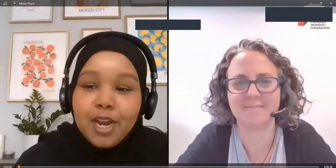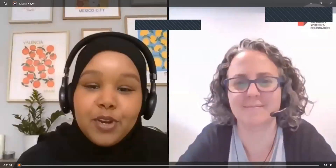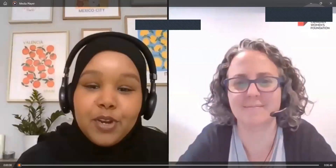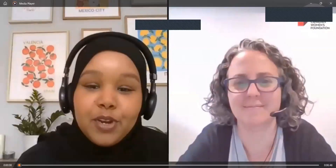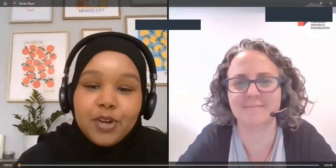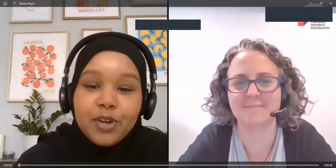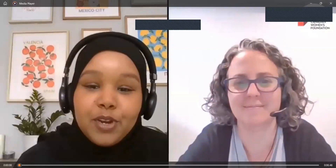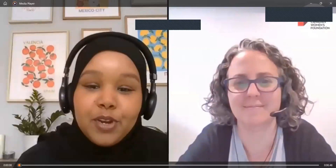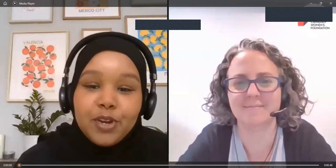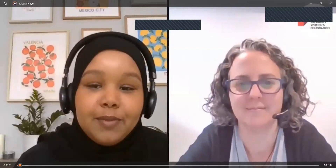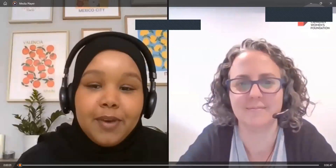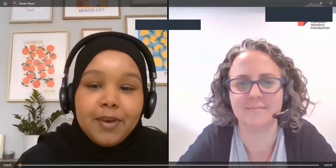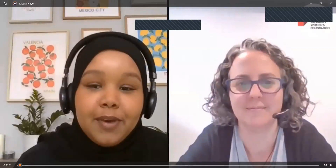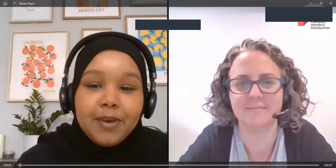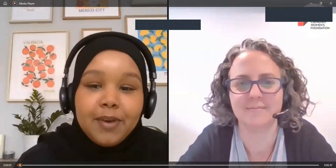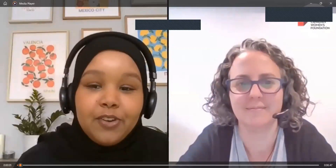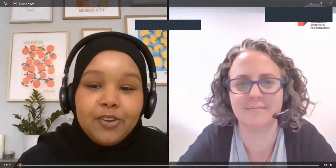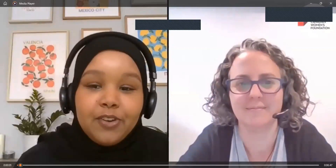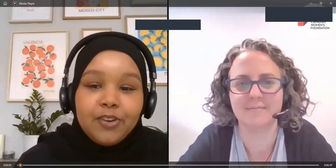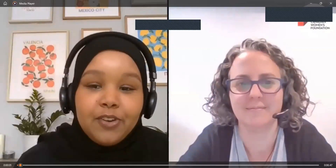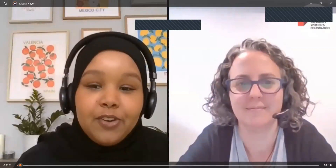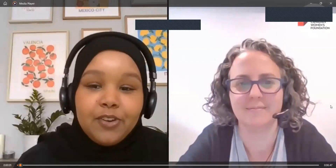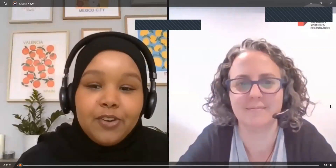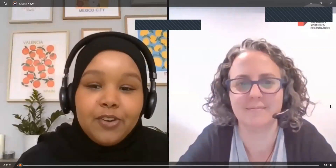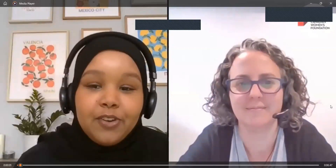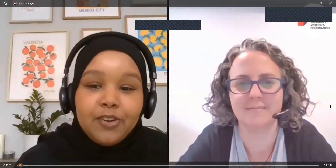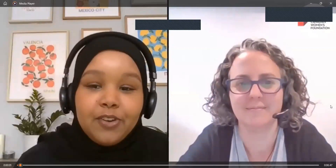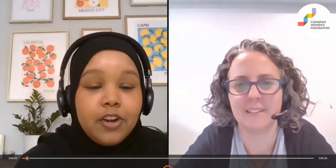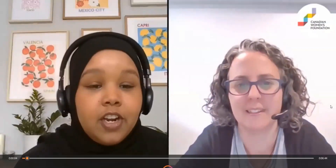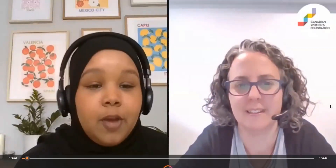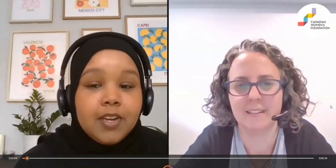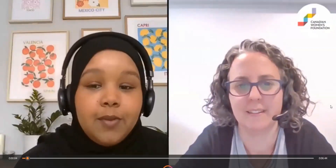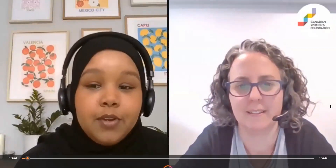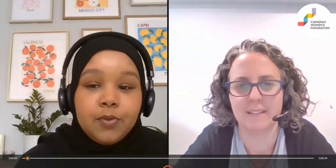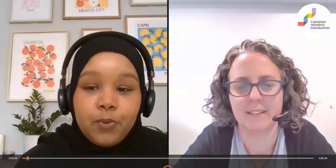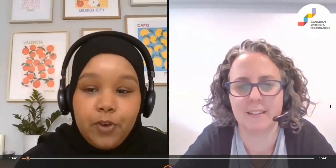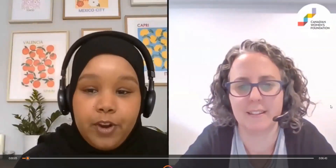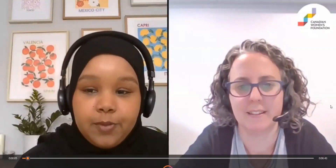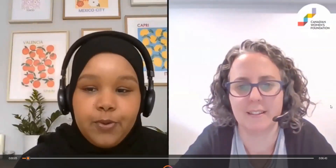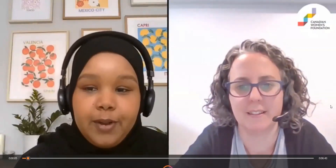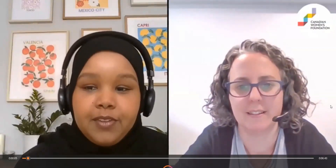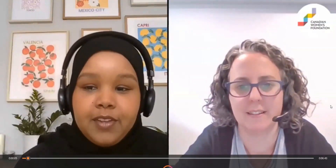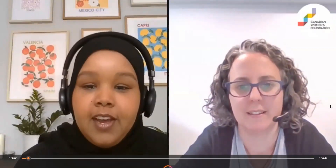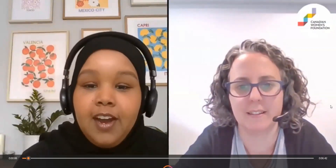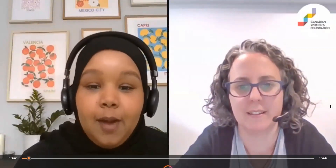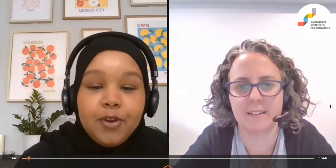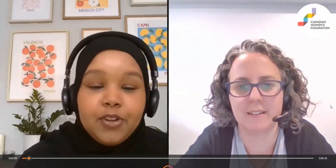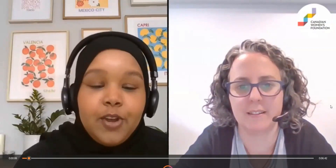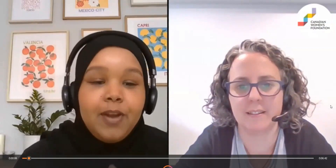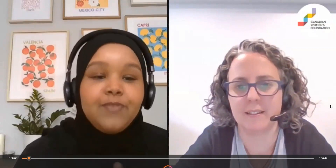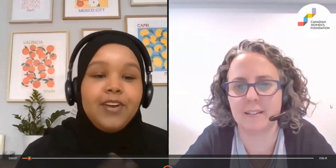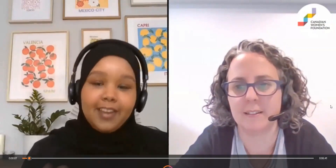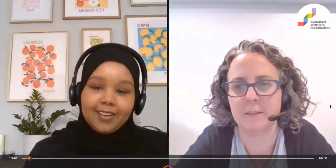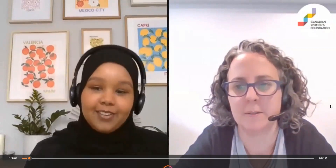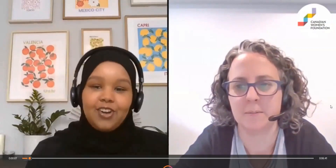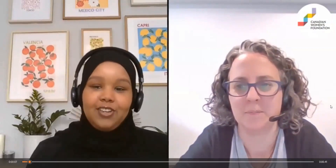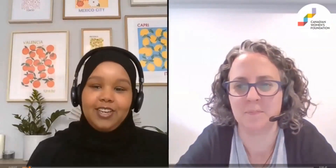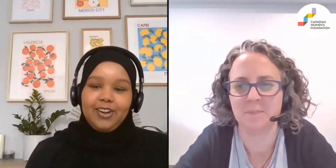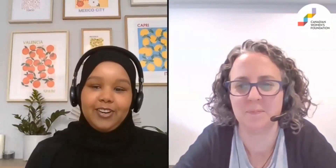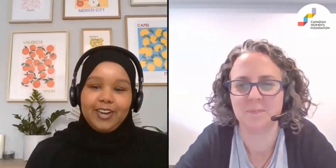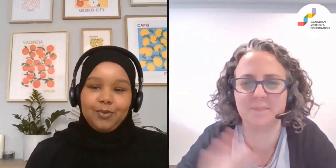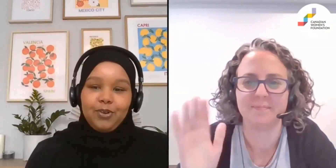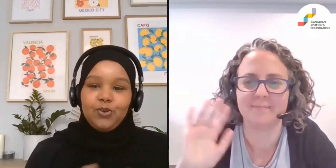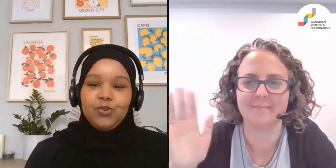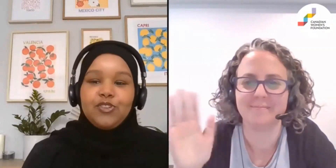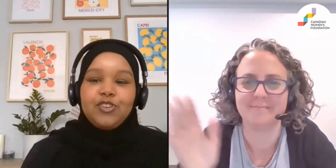My name is Munira Abukar and I am the manager on the Community Initiatives team who oversees our Economic Development Grants Program. I'm here today with my fantastic